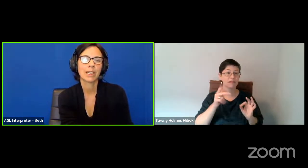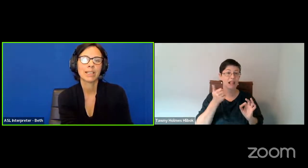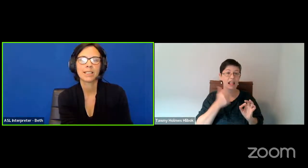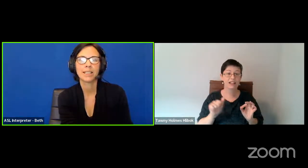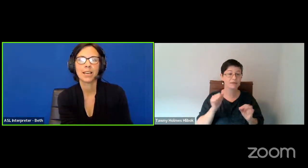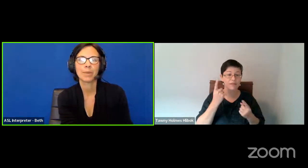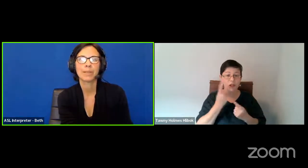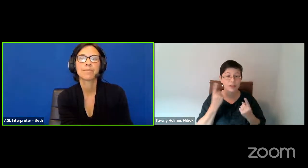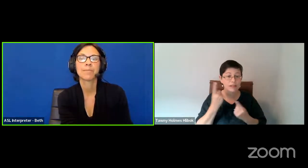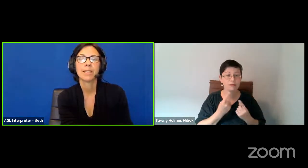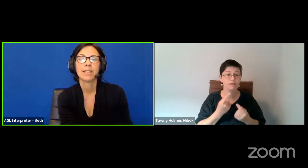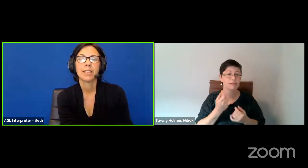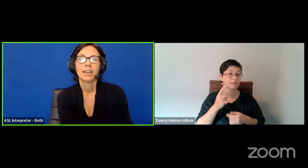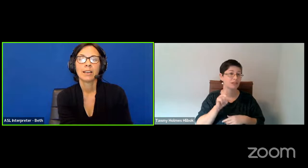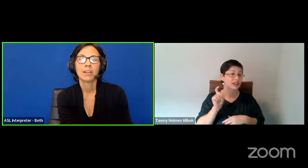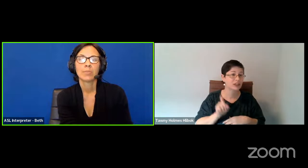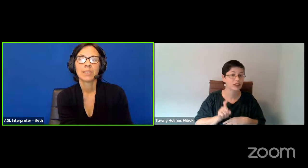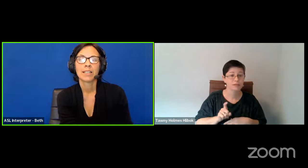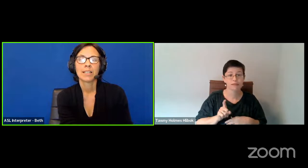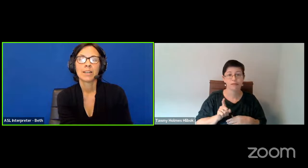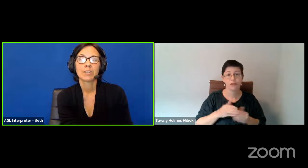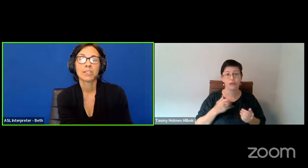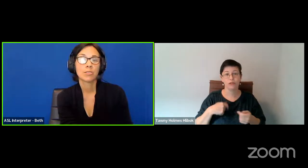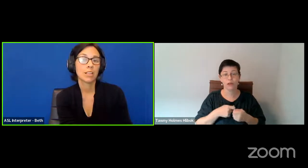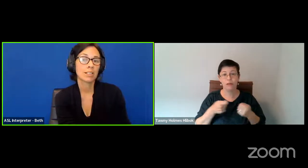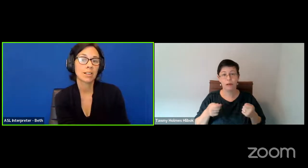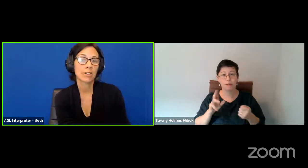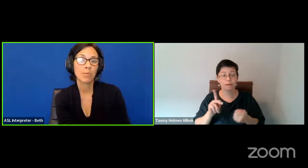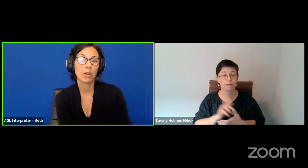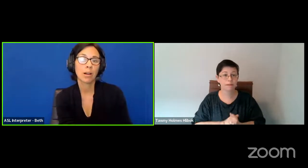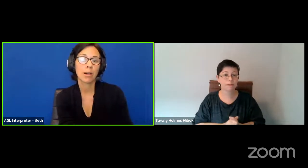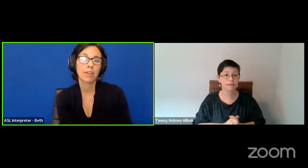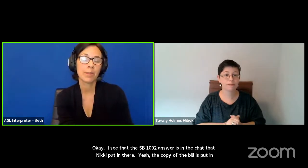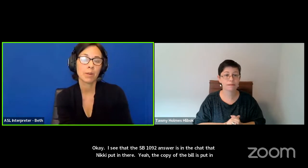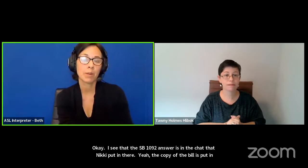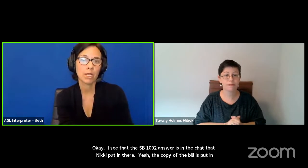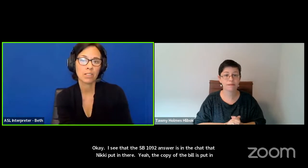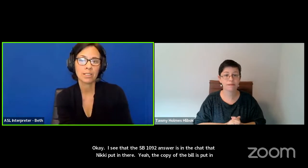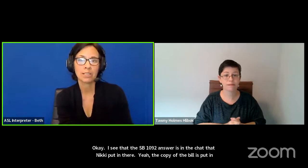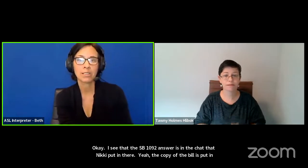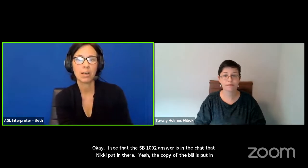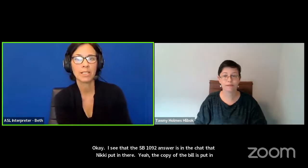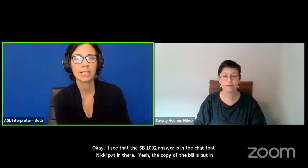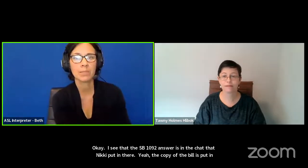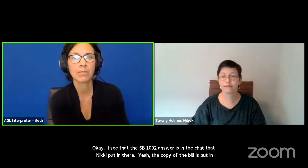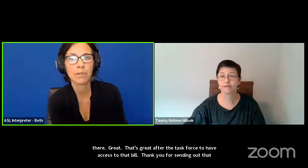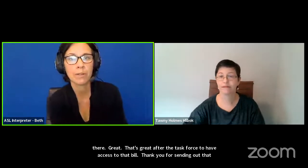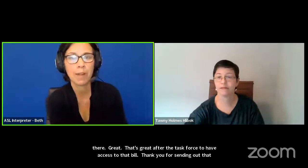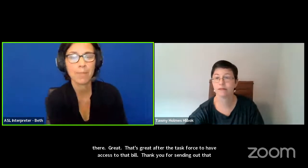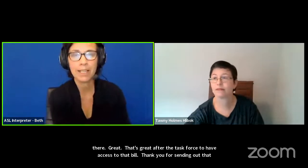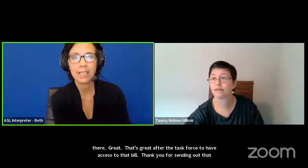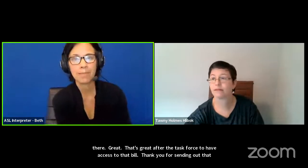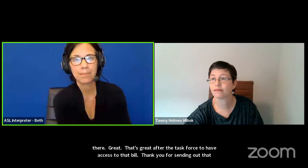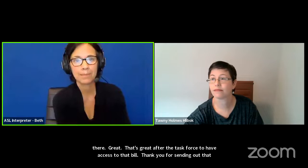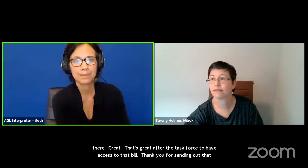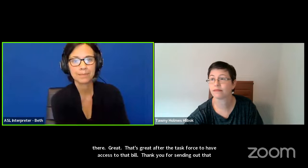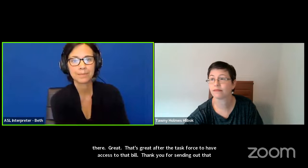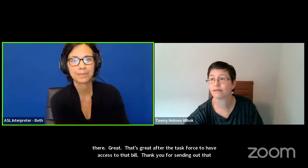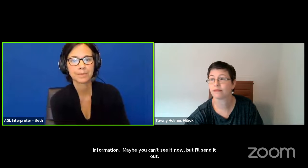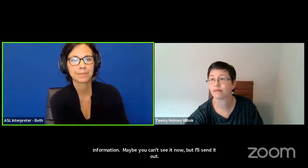Maybe you can't see it now, but I'll send it out. So are there any more questions, comments before we wrap things